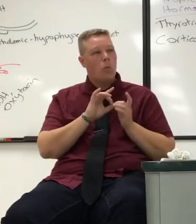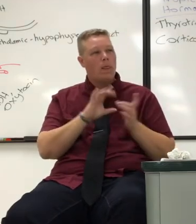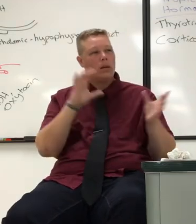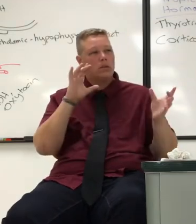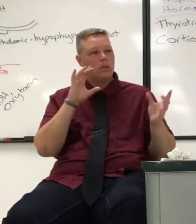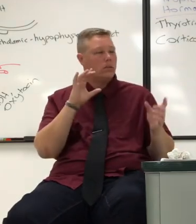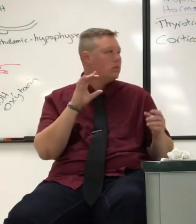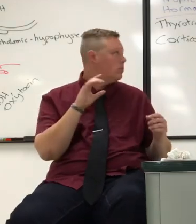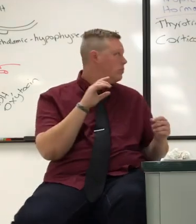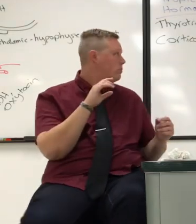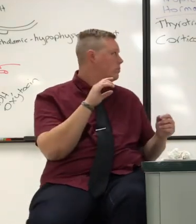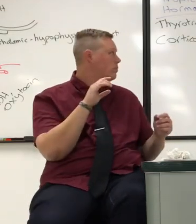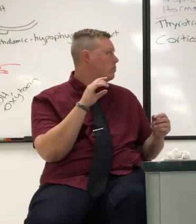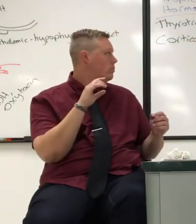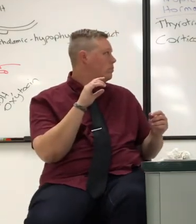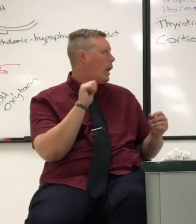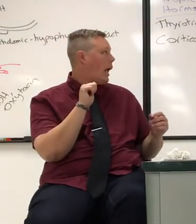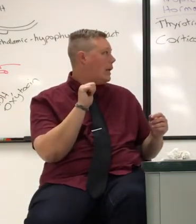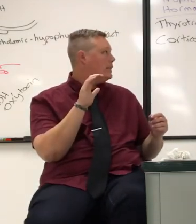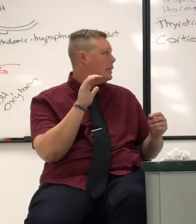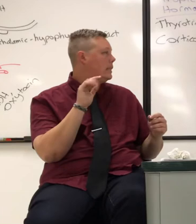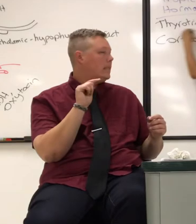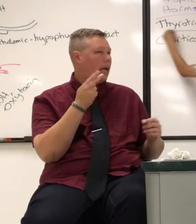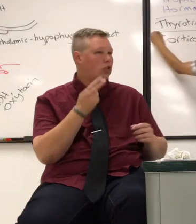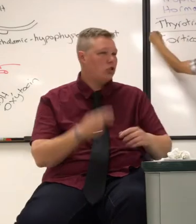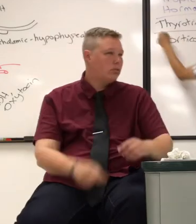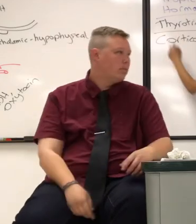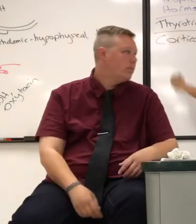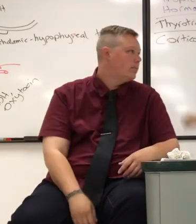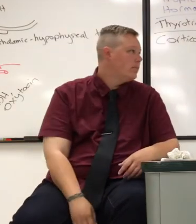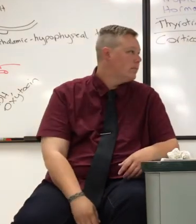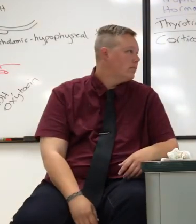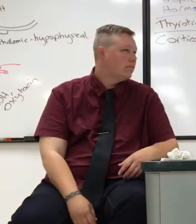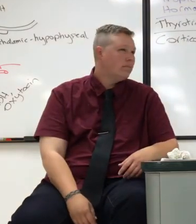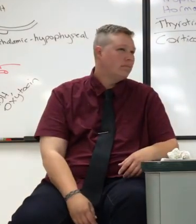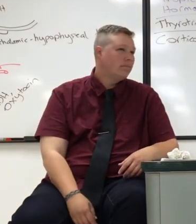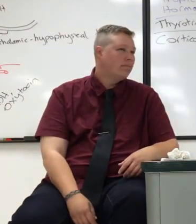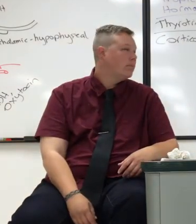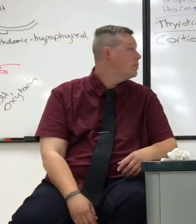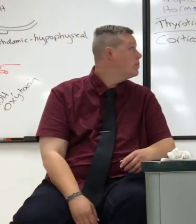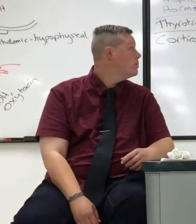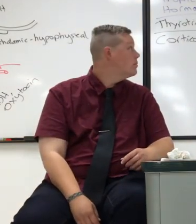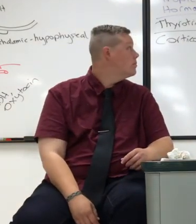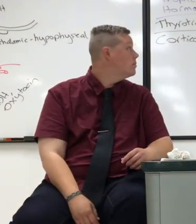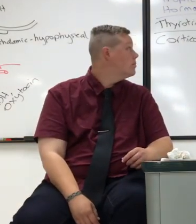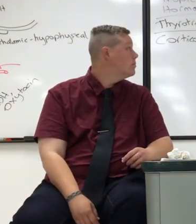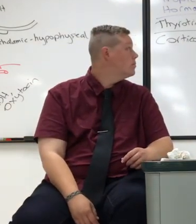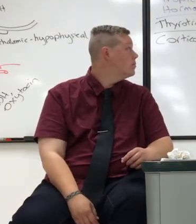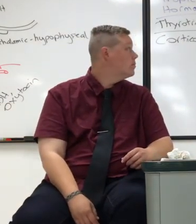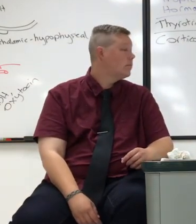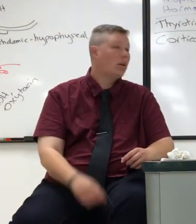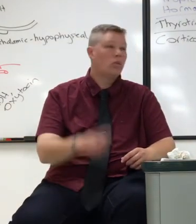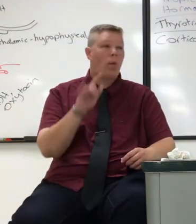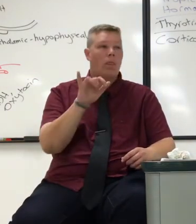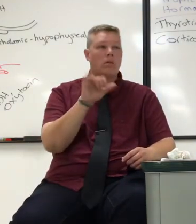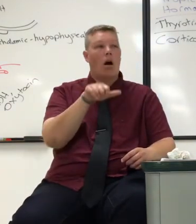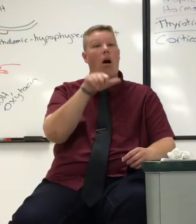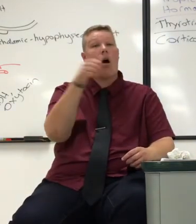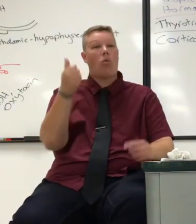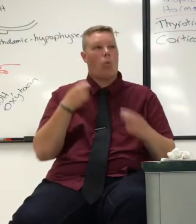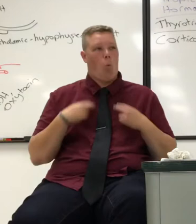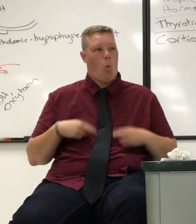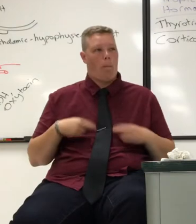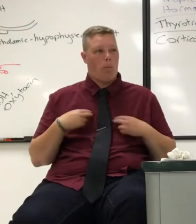Okay, let me draw a line here and it looks like stuff gets mixed up. So this is another hormone